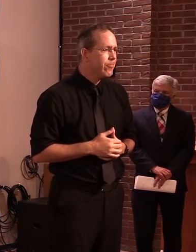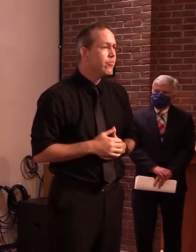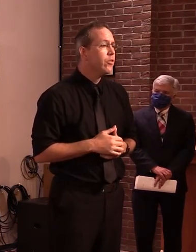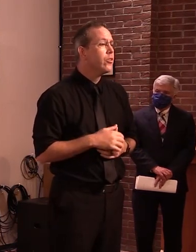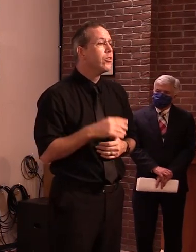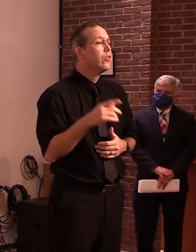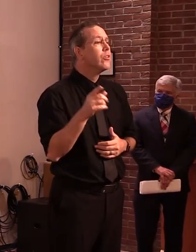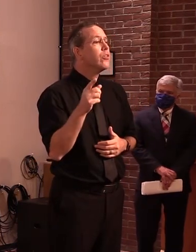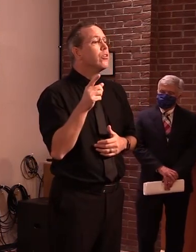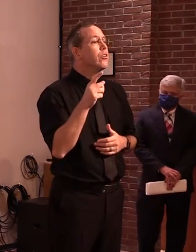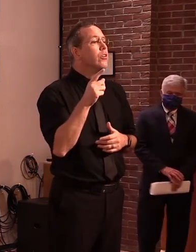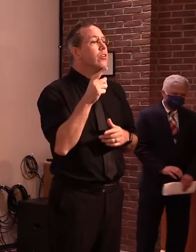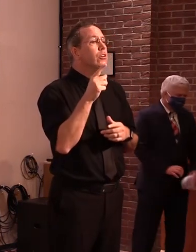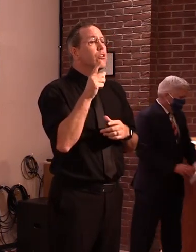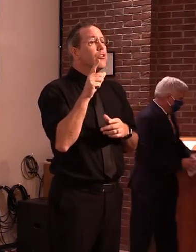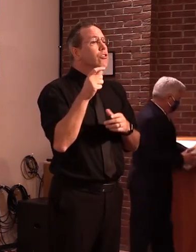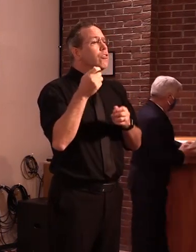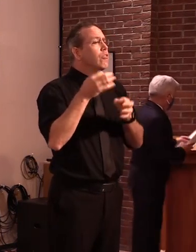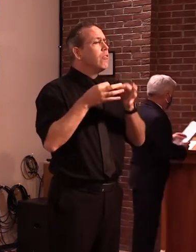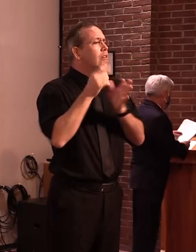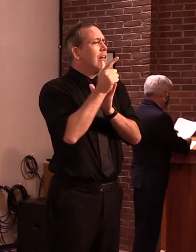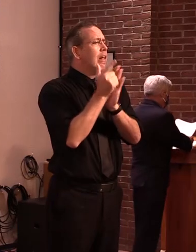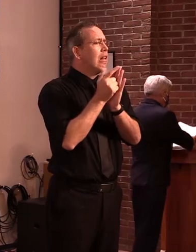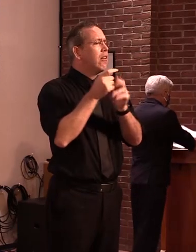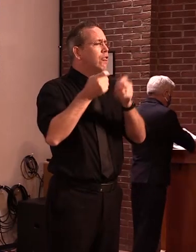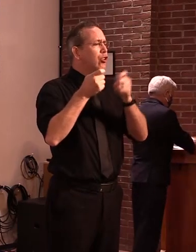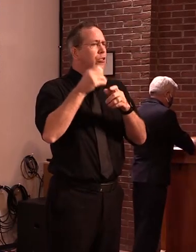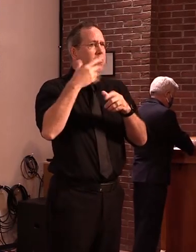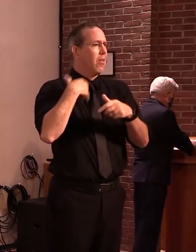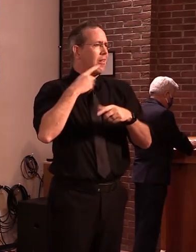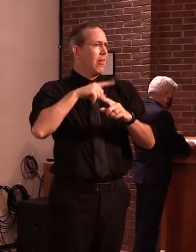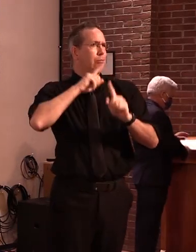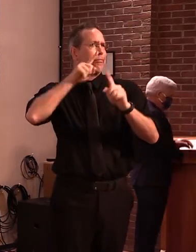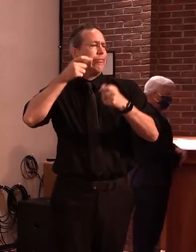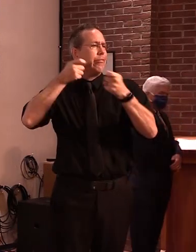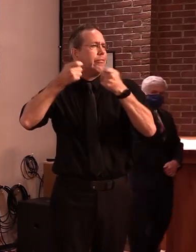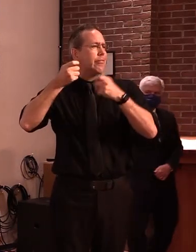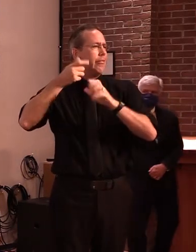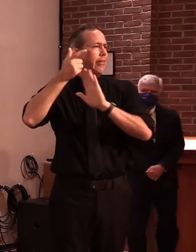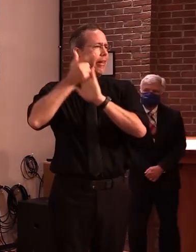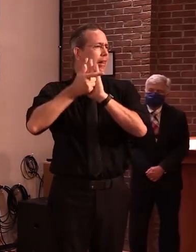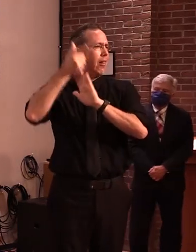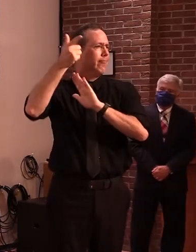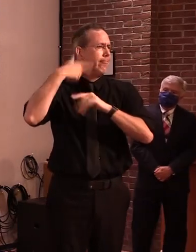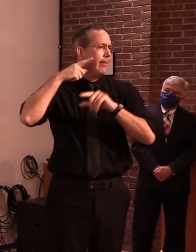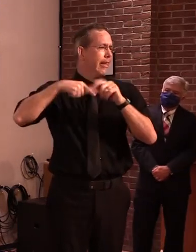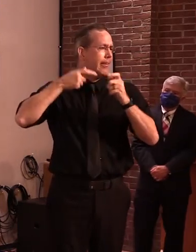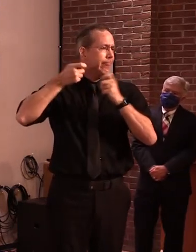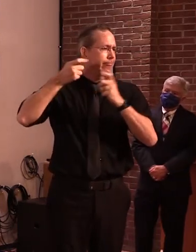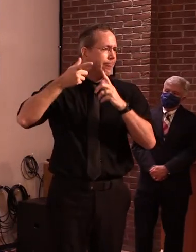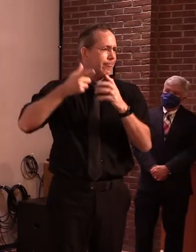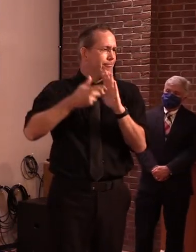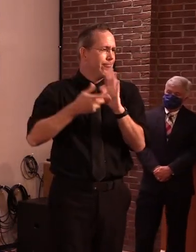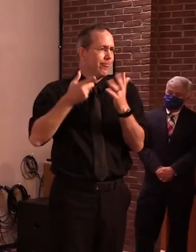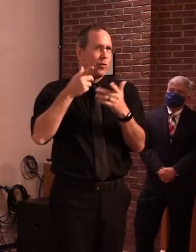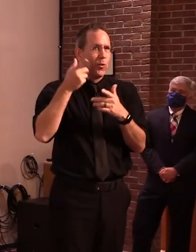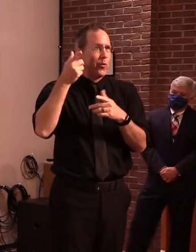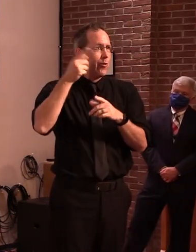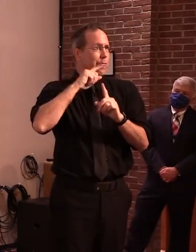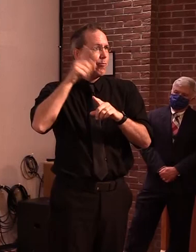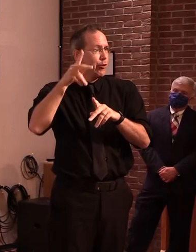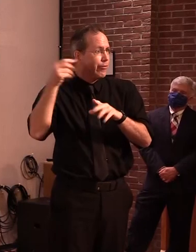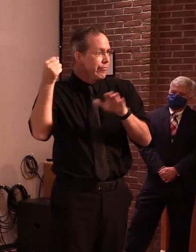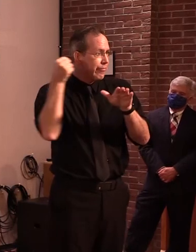government. And when they send us offenders, people who have to do time, we have to have a